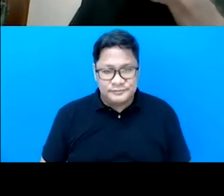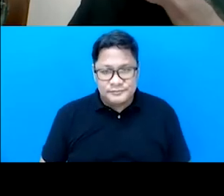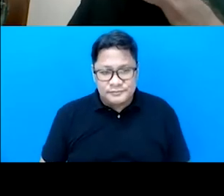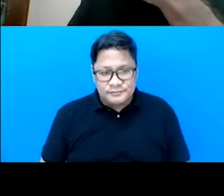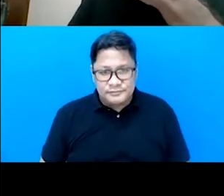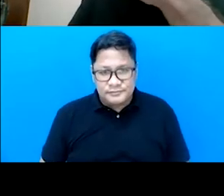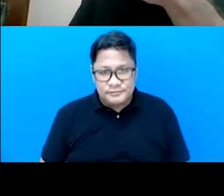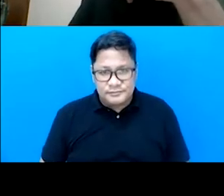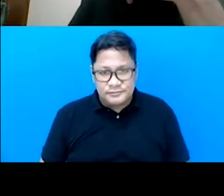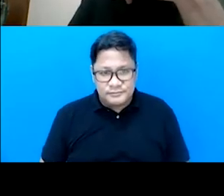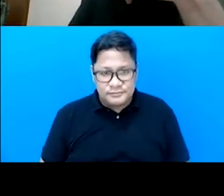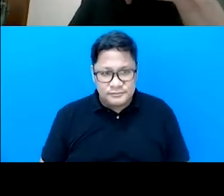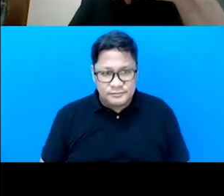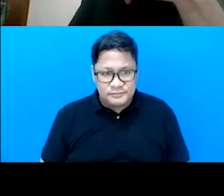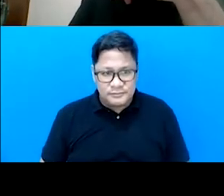Sample 9.